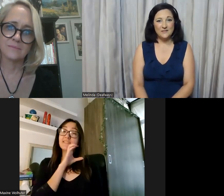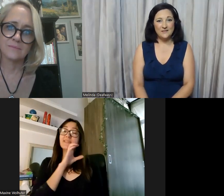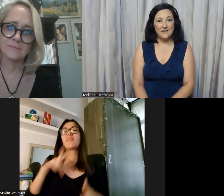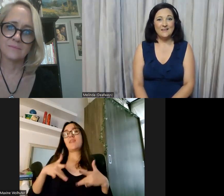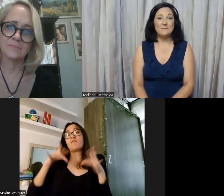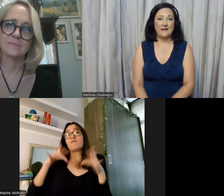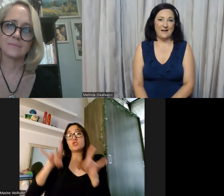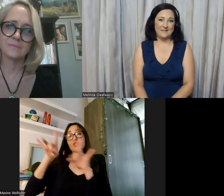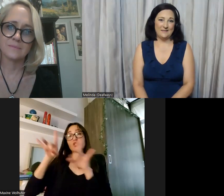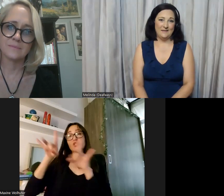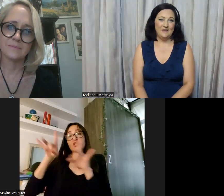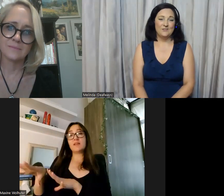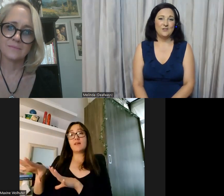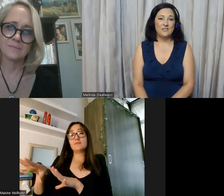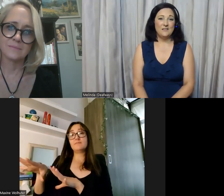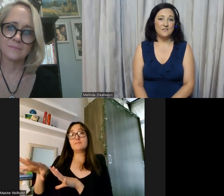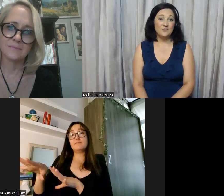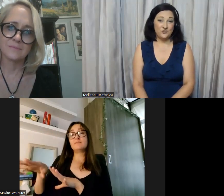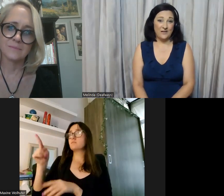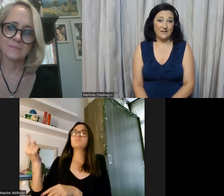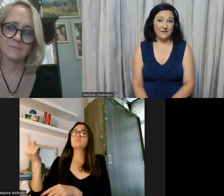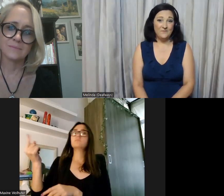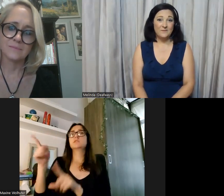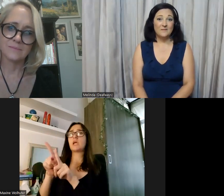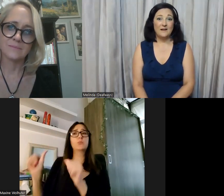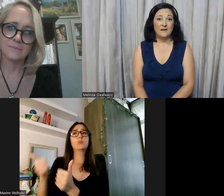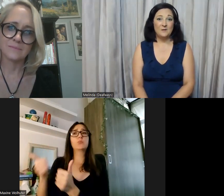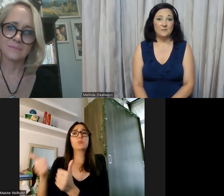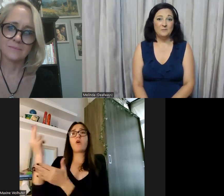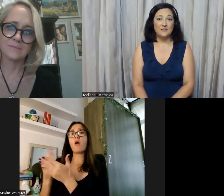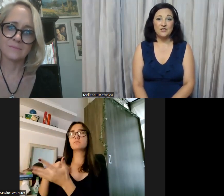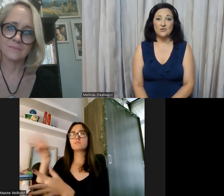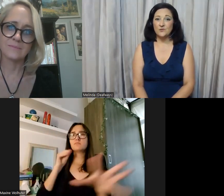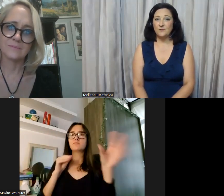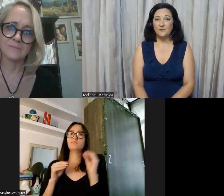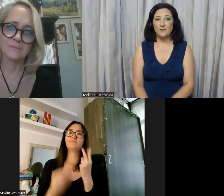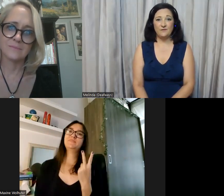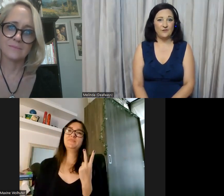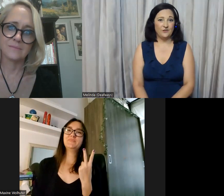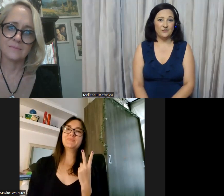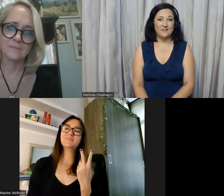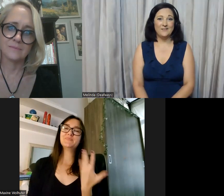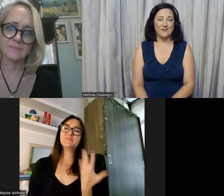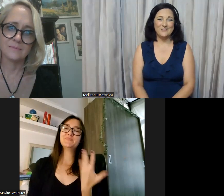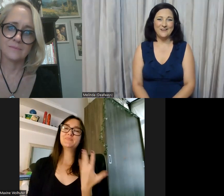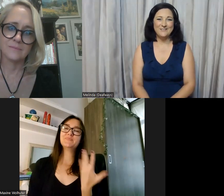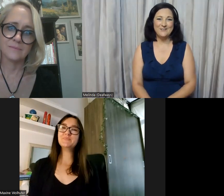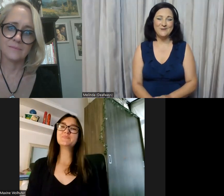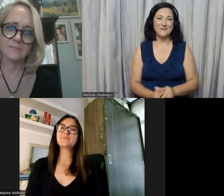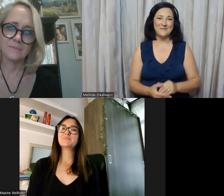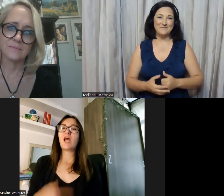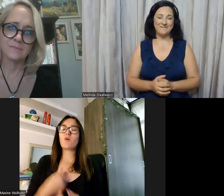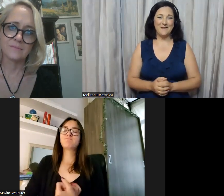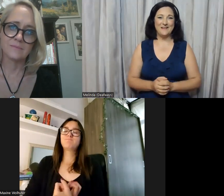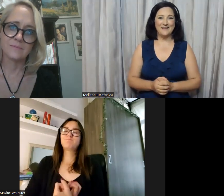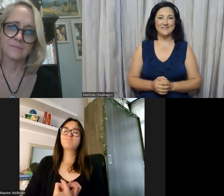other person is my cousin. So she lives in Australia. But she's also very, very good in art. So that's the